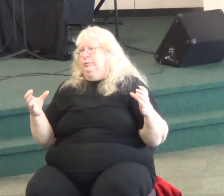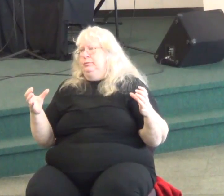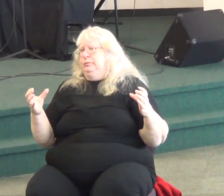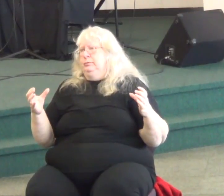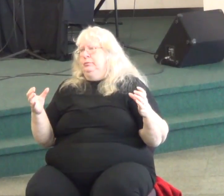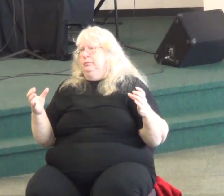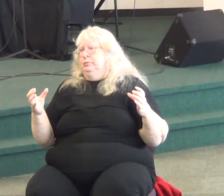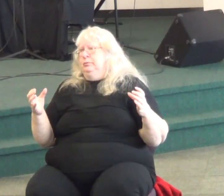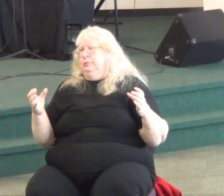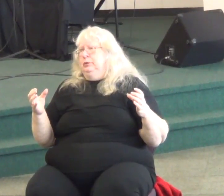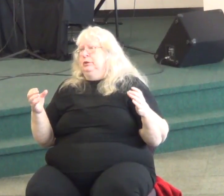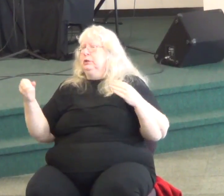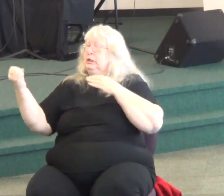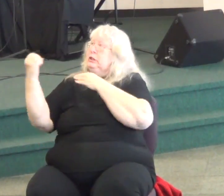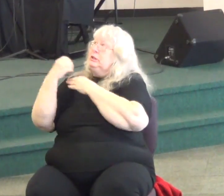that he sent his son. I thought of